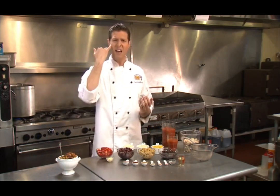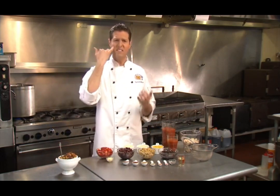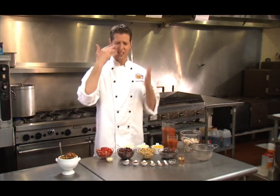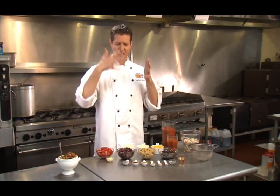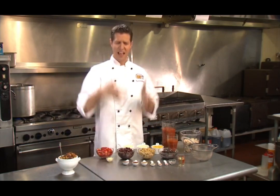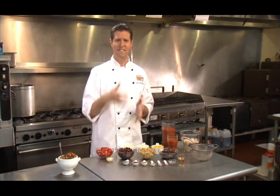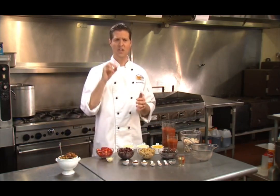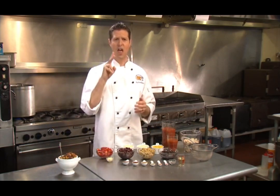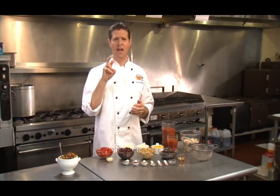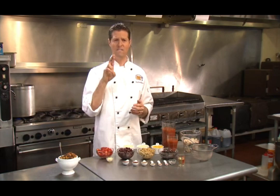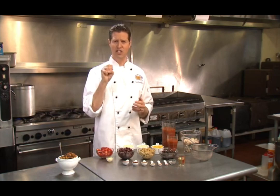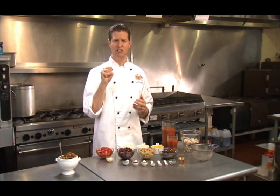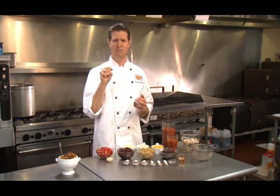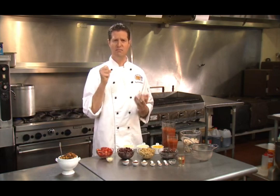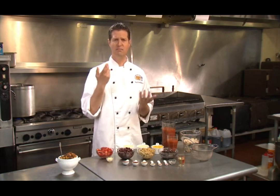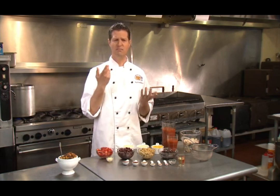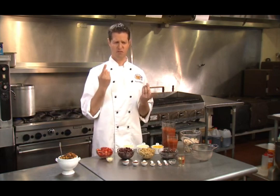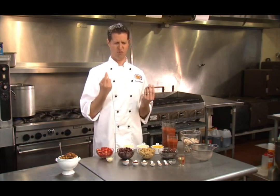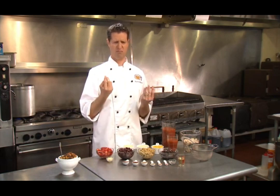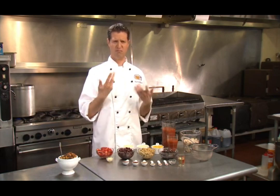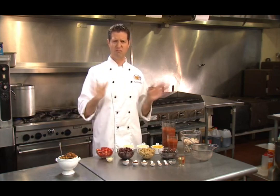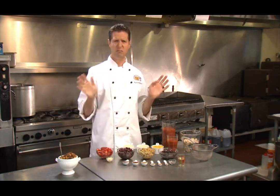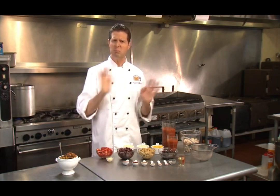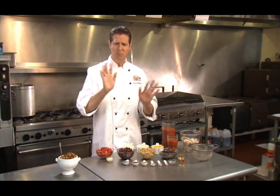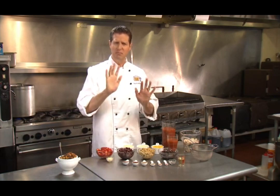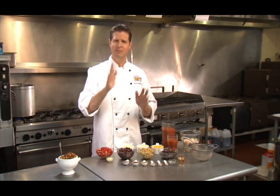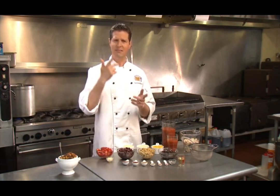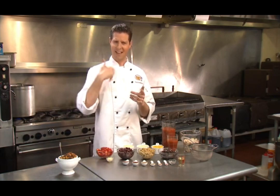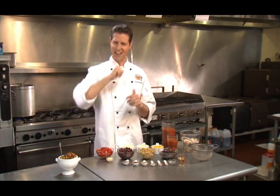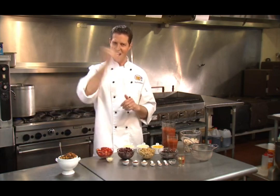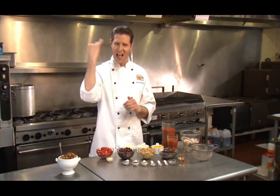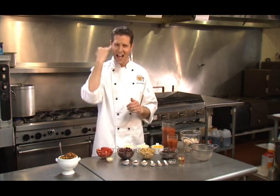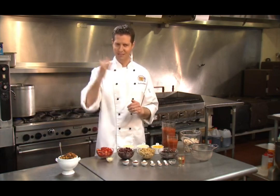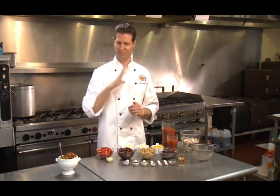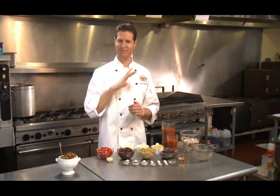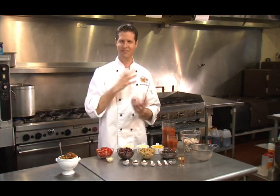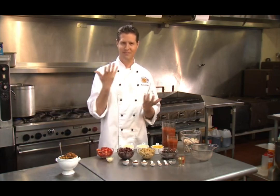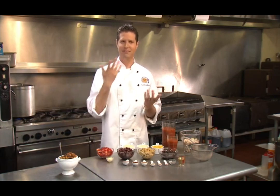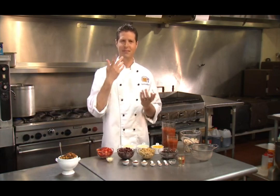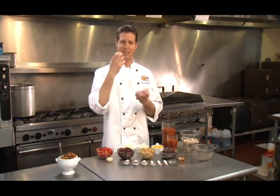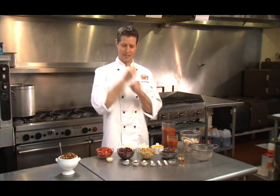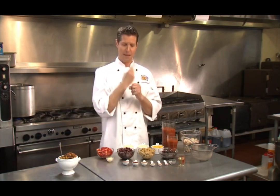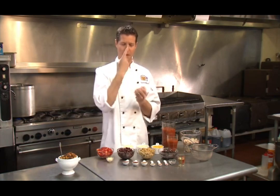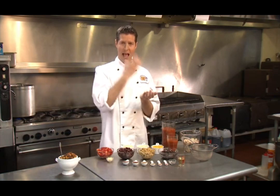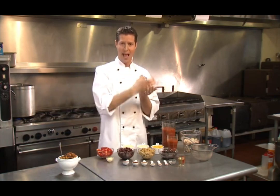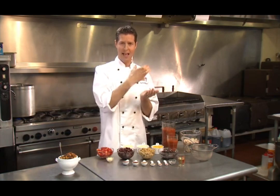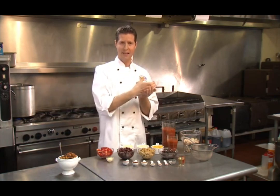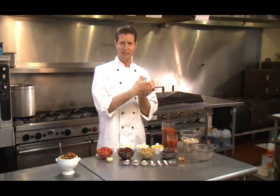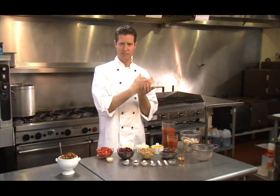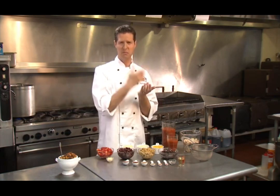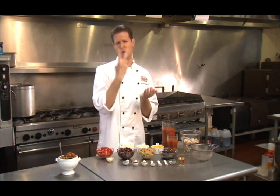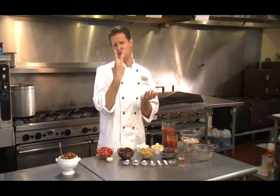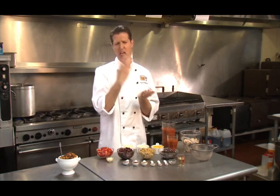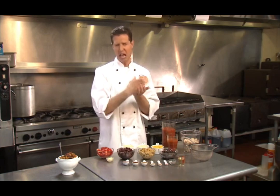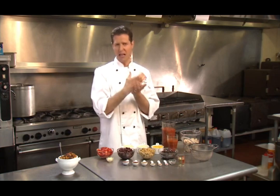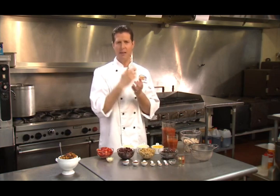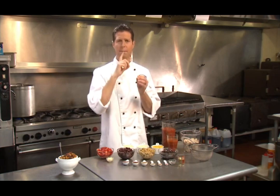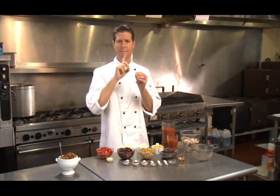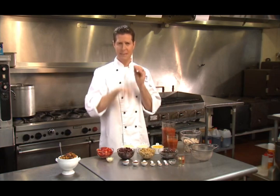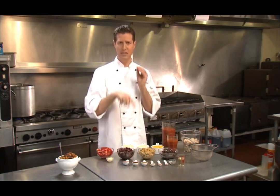If you have leftovers, don't just waste them. I have another cool idea. You can add a can or 2 of tomato puree